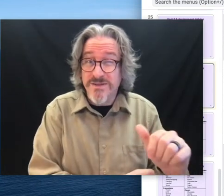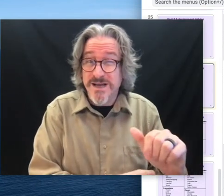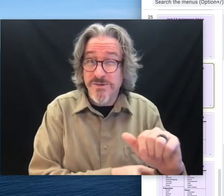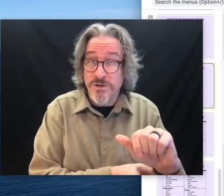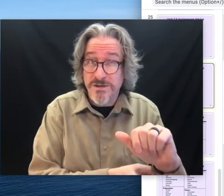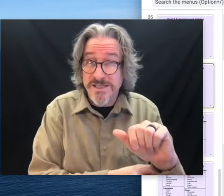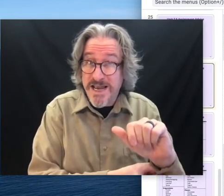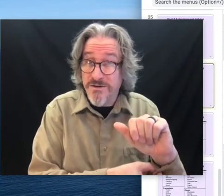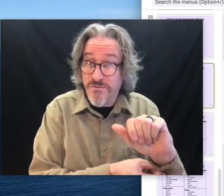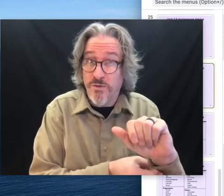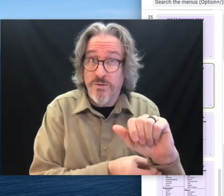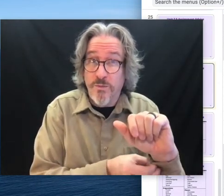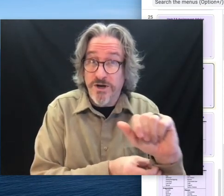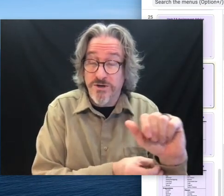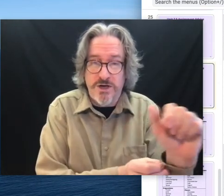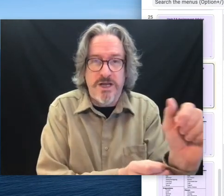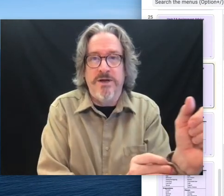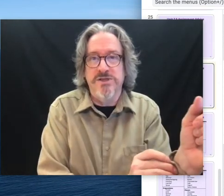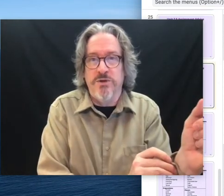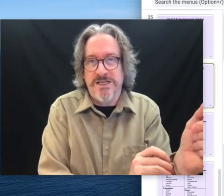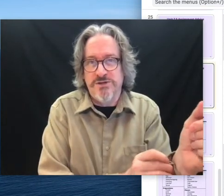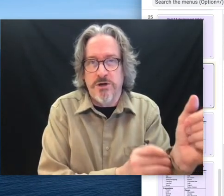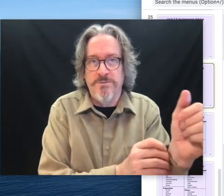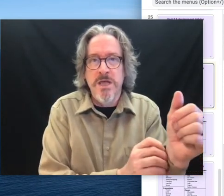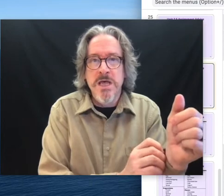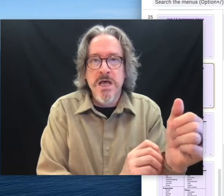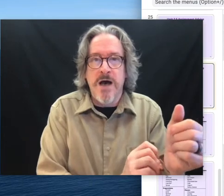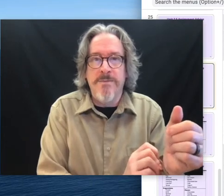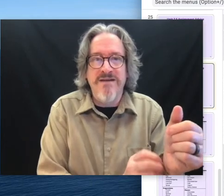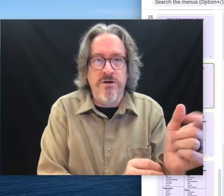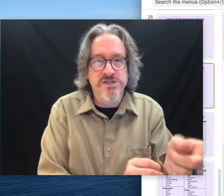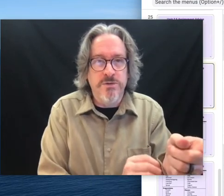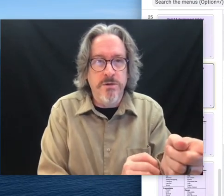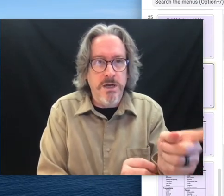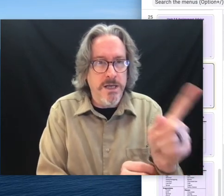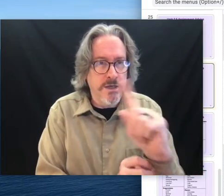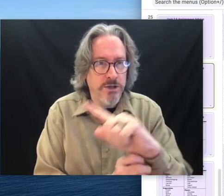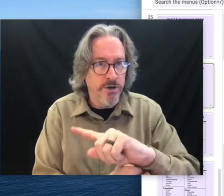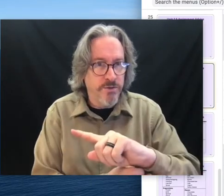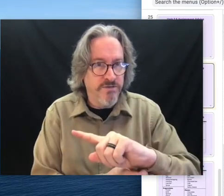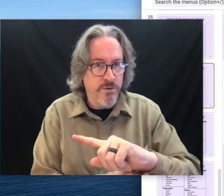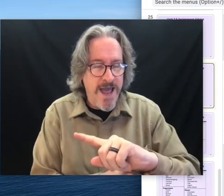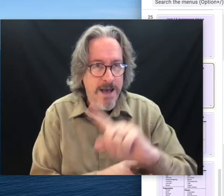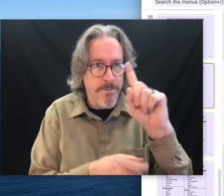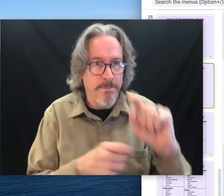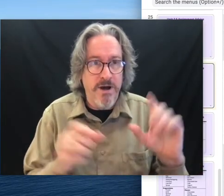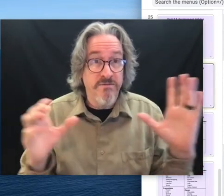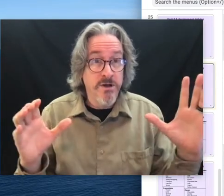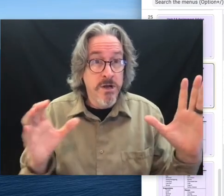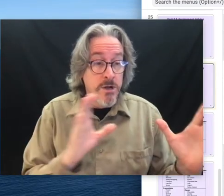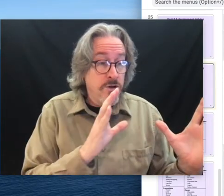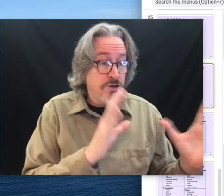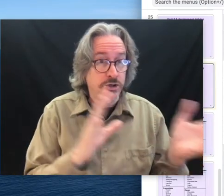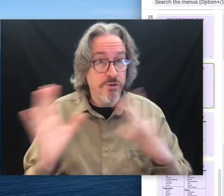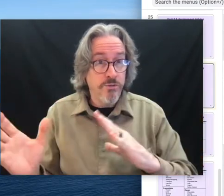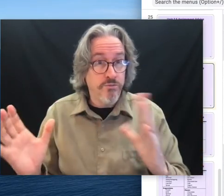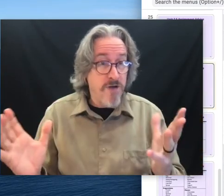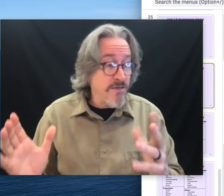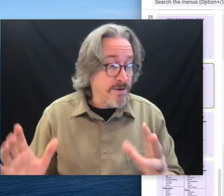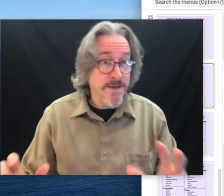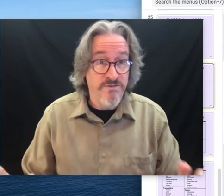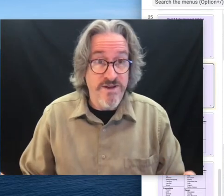that oftentimes will stand for what you're talking about. So cholesterol. I've also included with the vocab up above